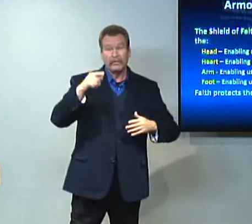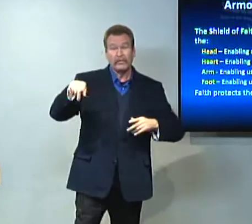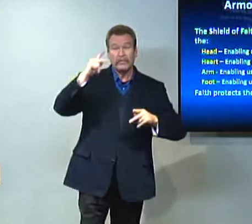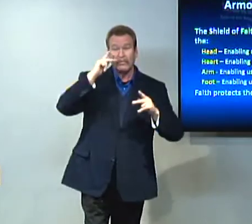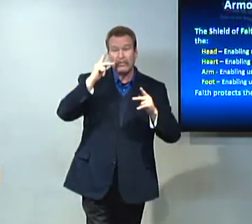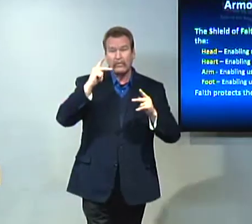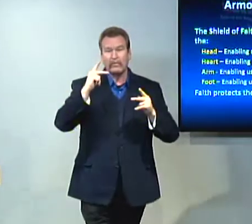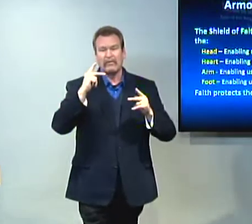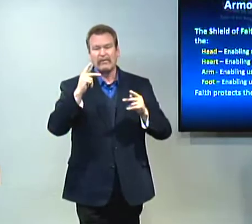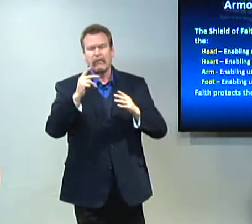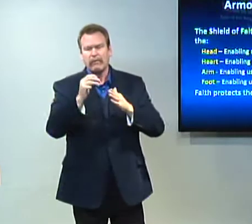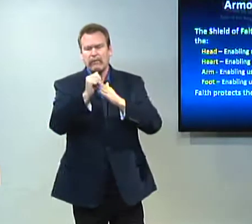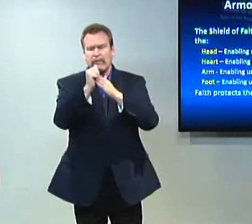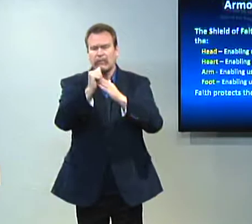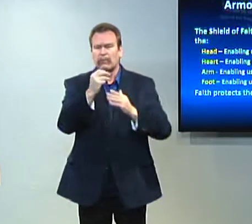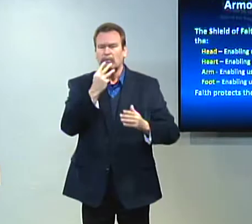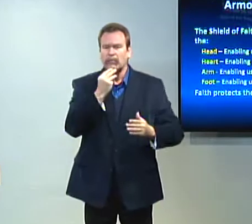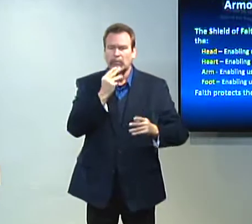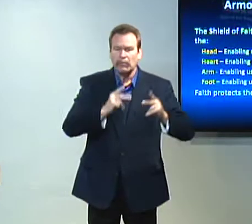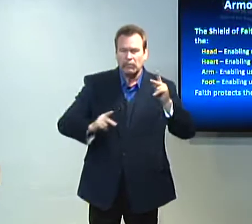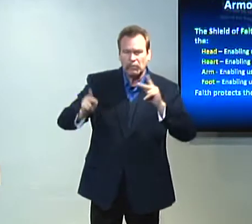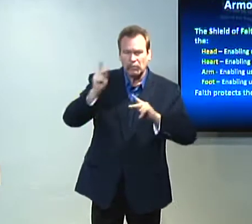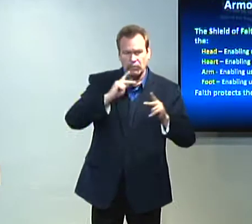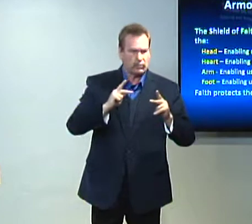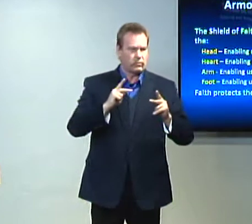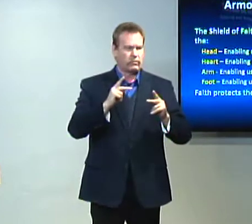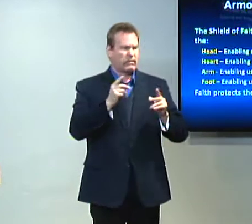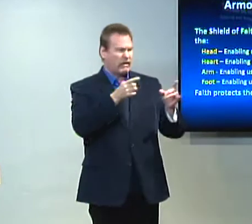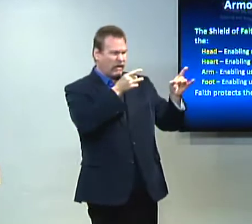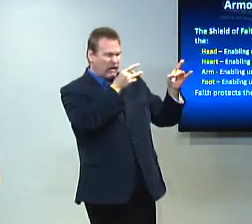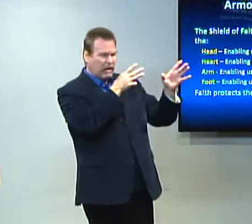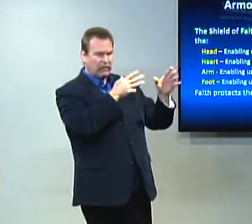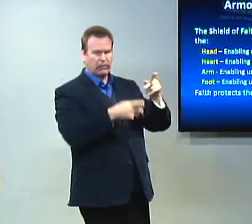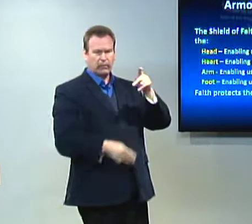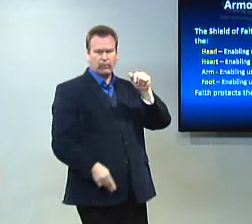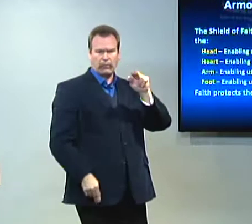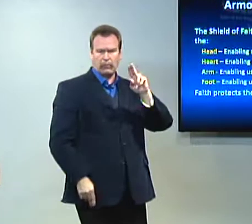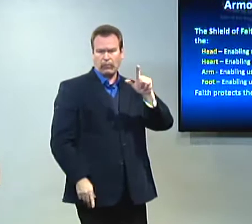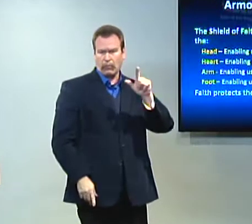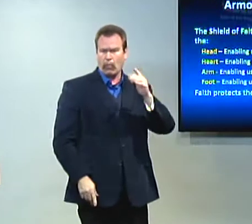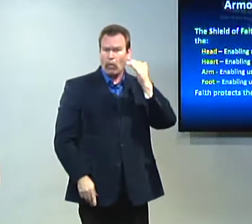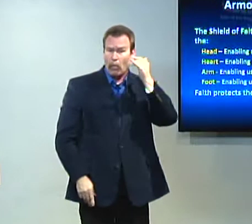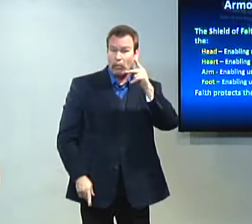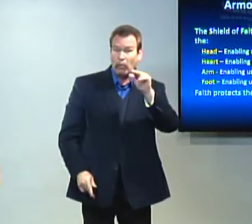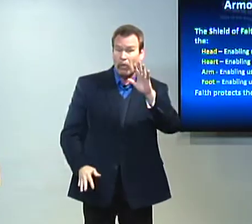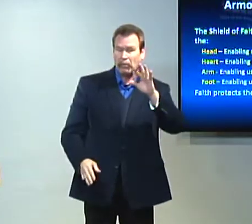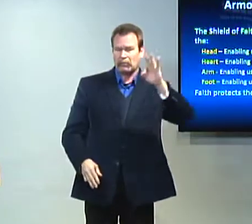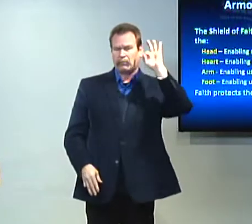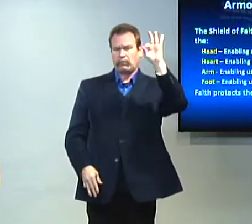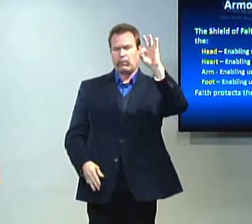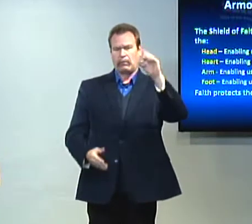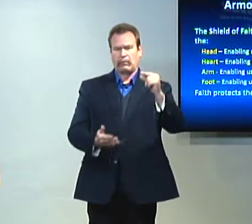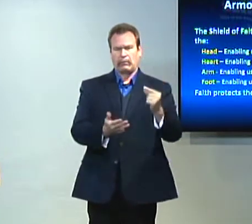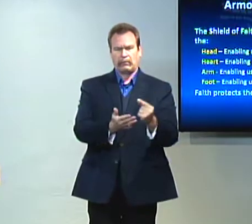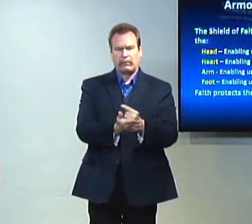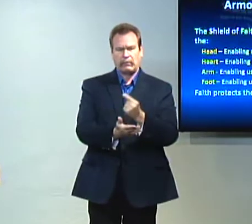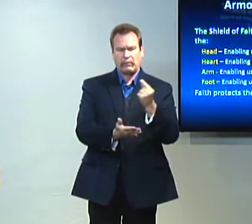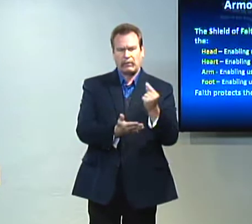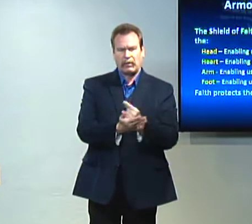The mobs from trying to kill Paul. People hated him. They wanted him dead. There were many people